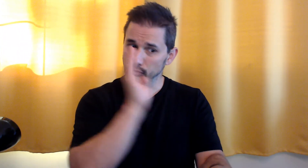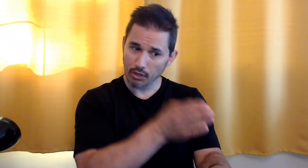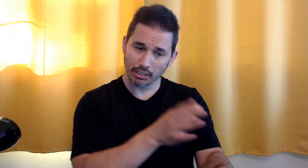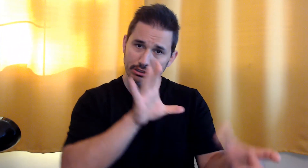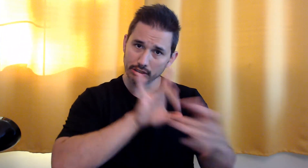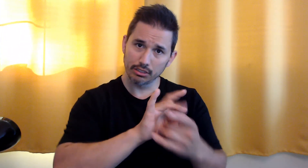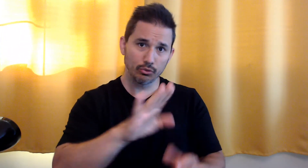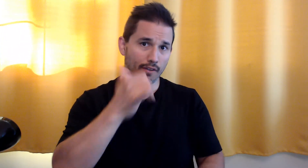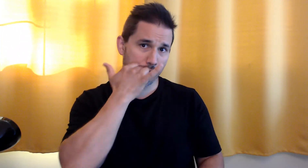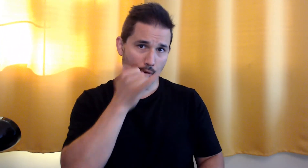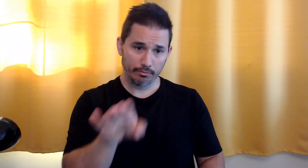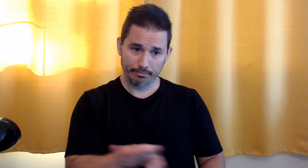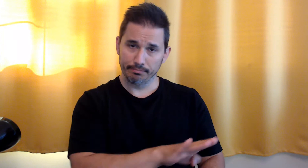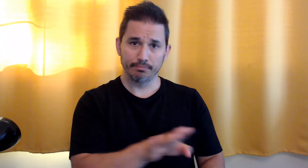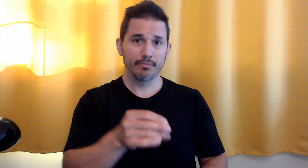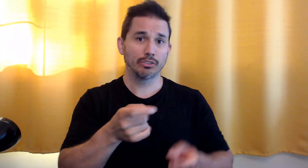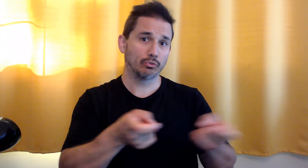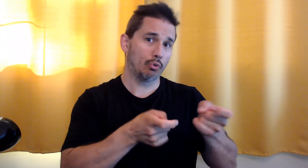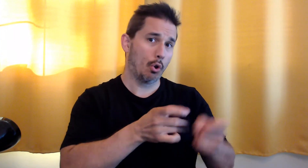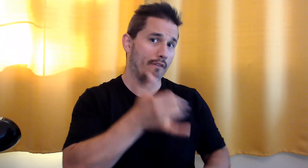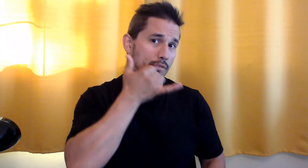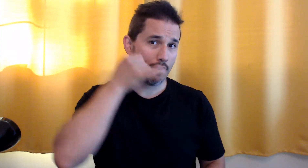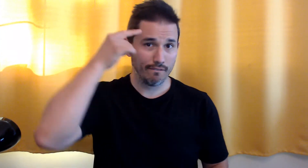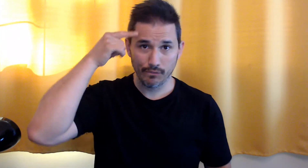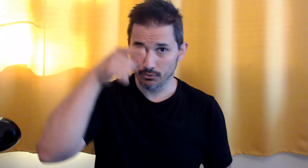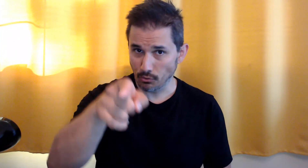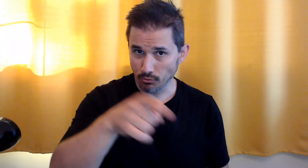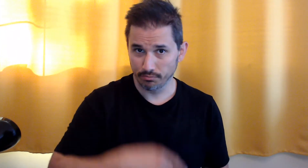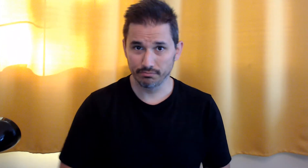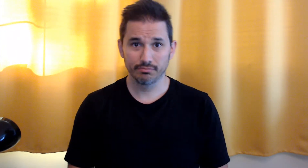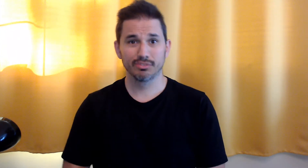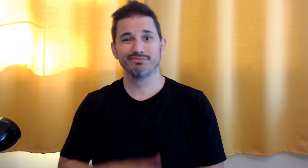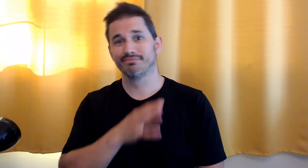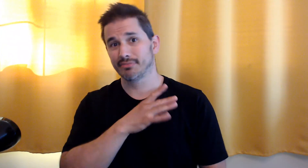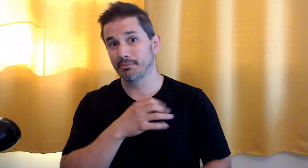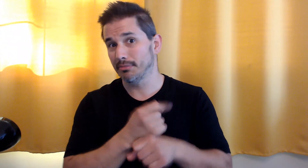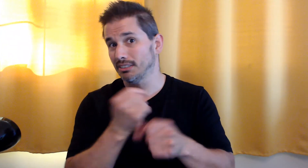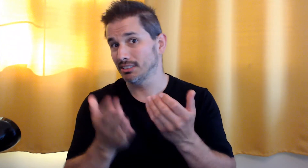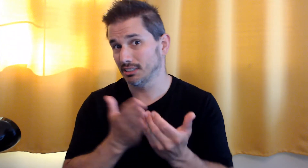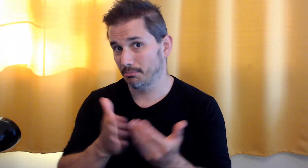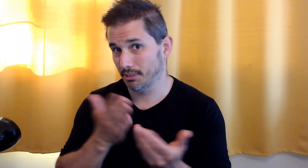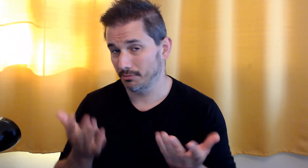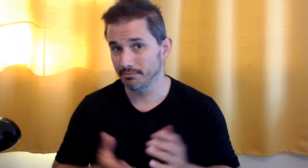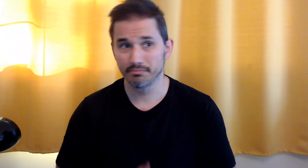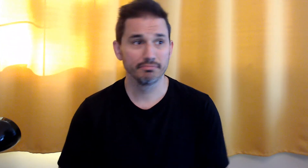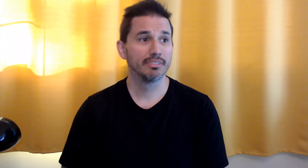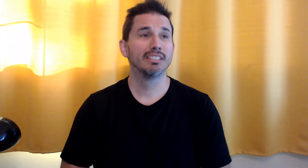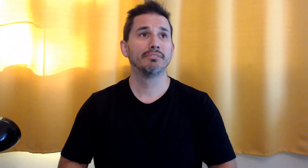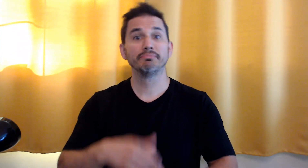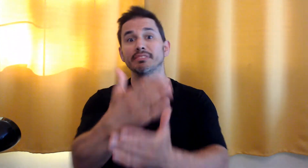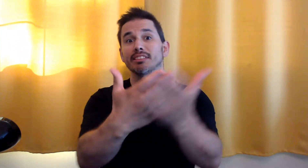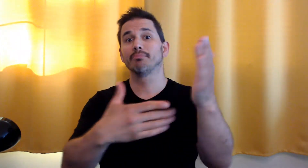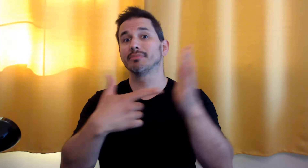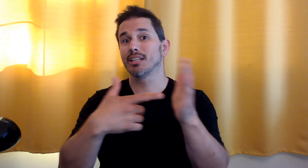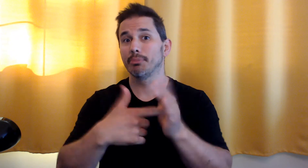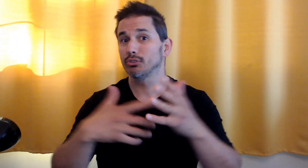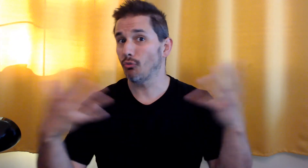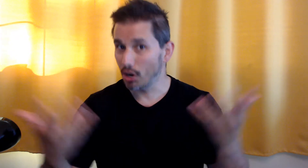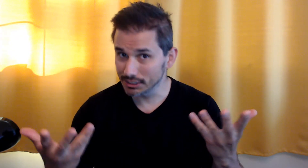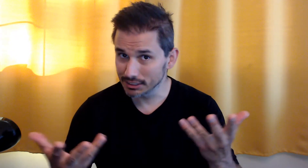It connects directly to your phone, and it can actually control your phone for you, which makes things very easy.